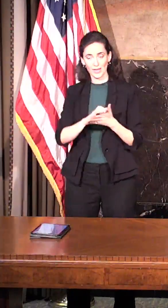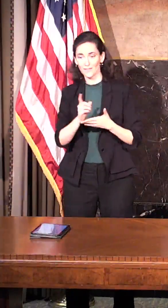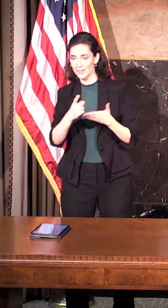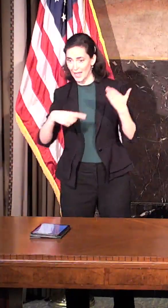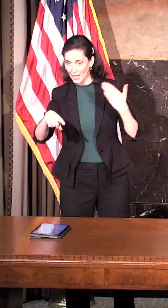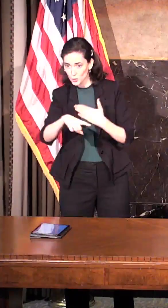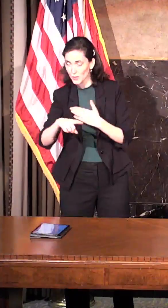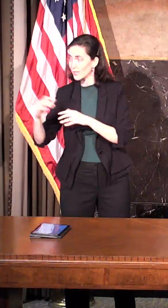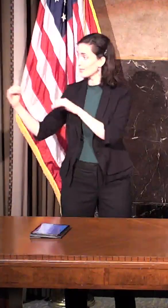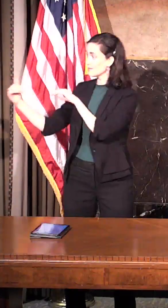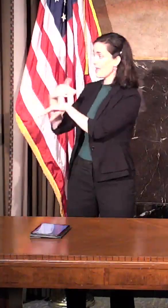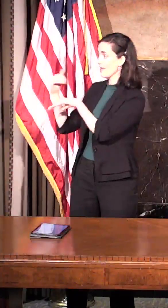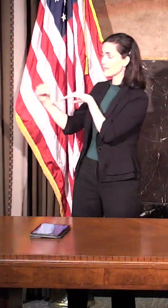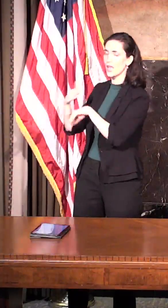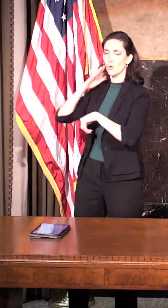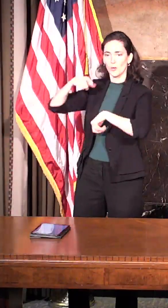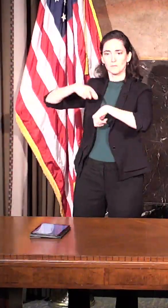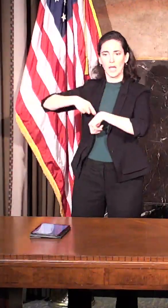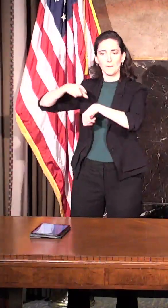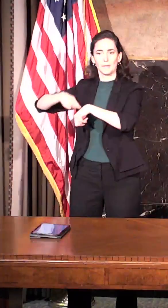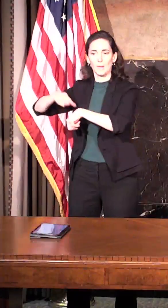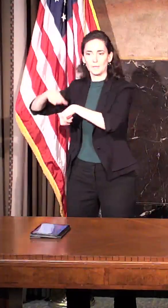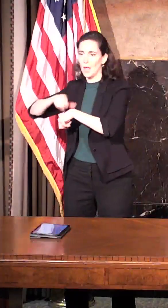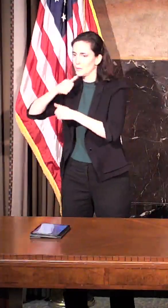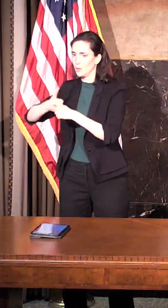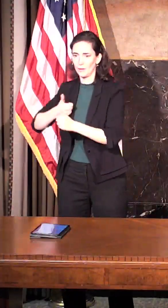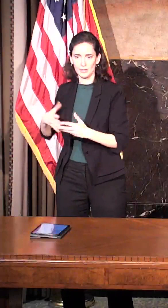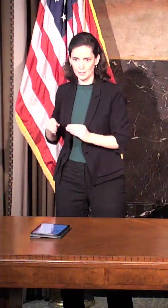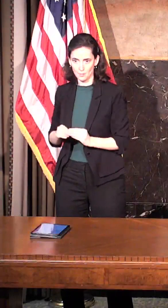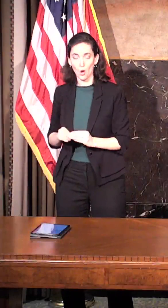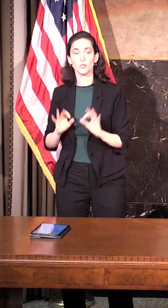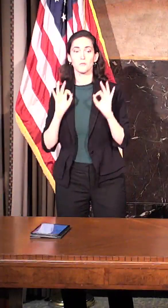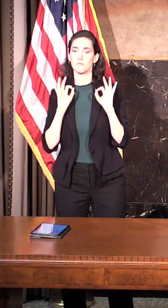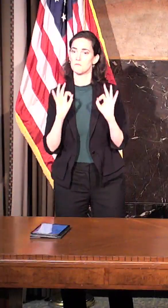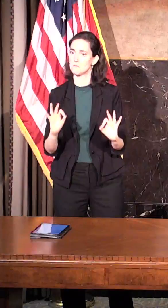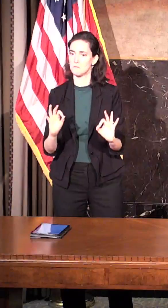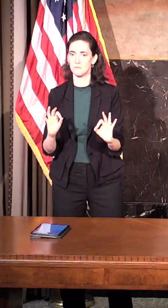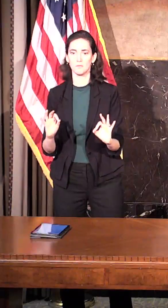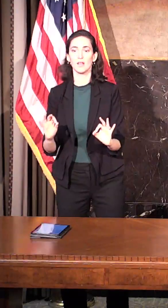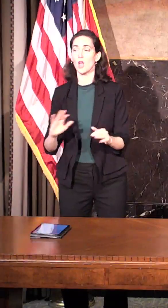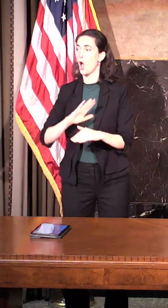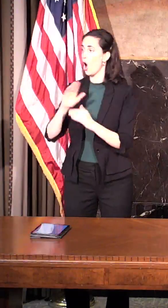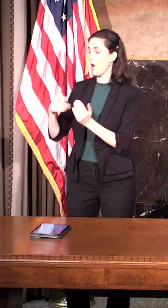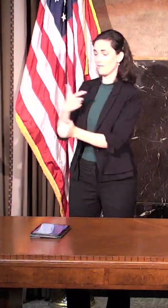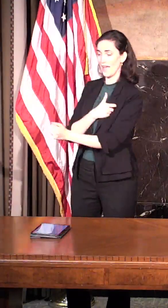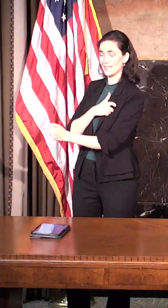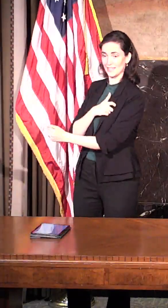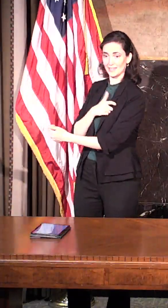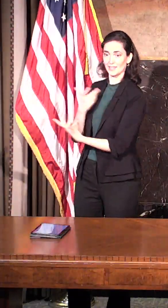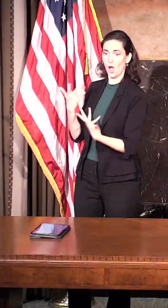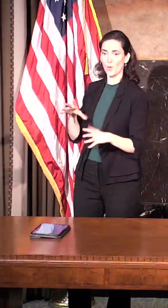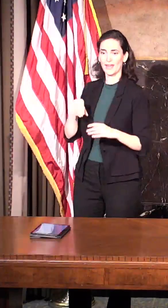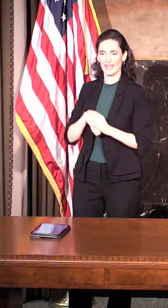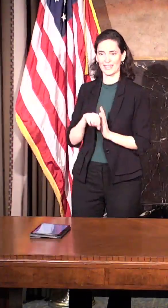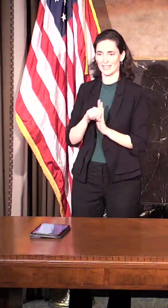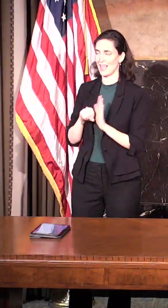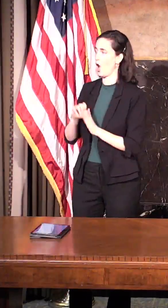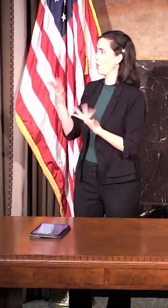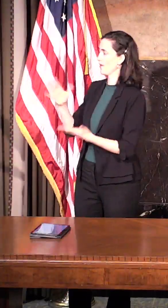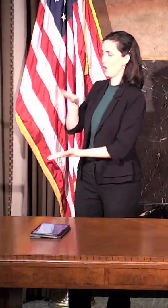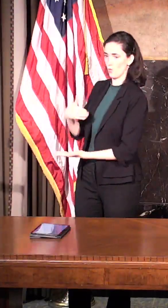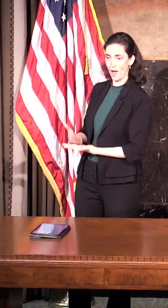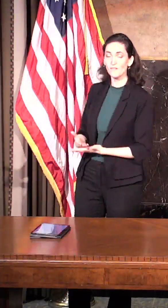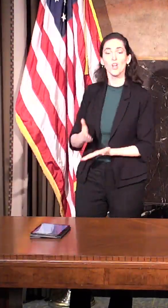on time. So all of those doses are now in state. So we've caught up from there. I think people are still having appointments rescheduled,